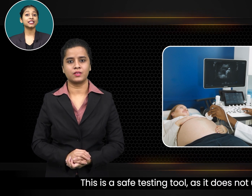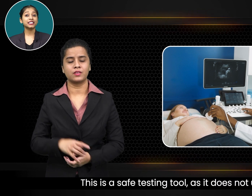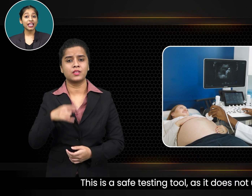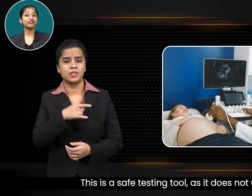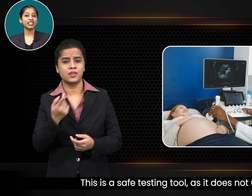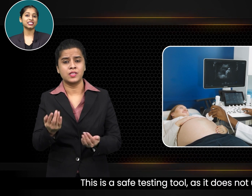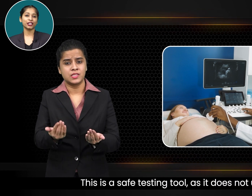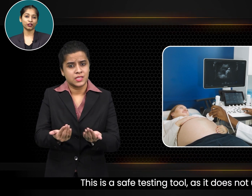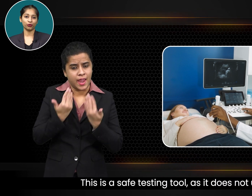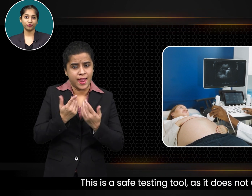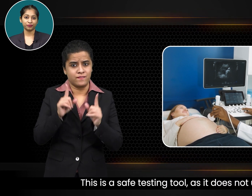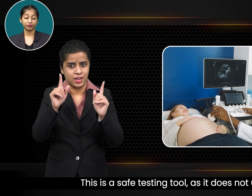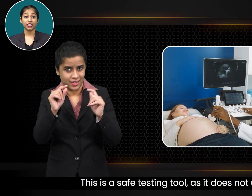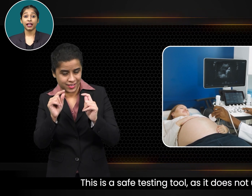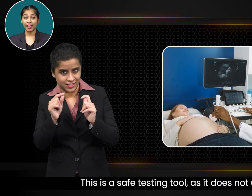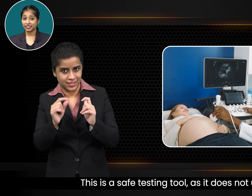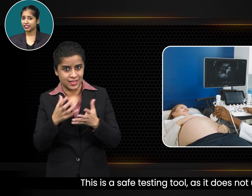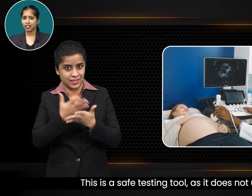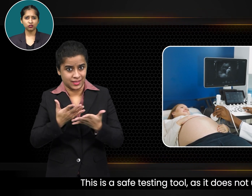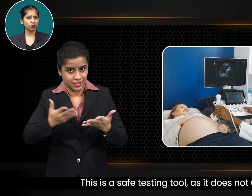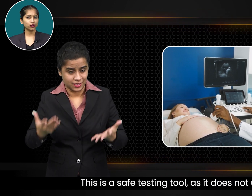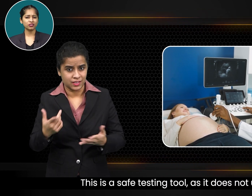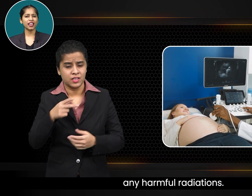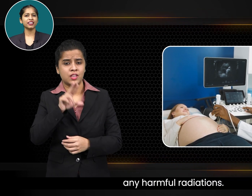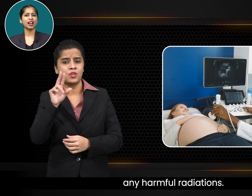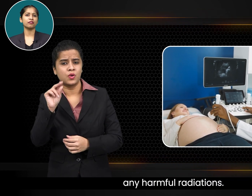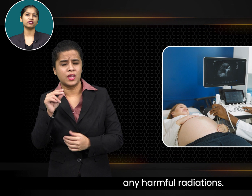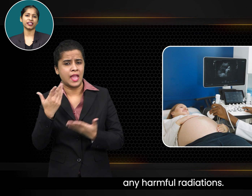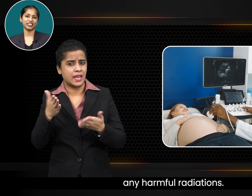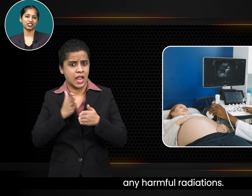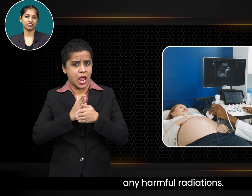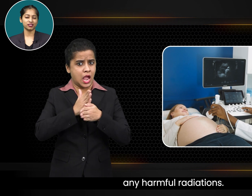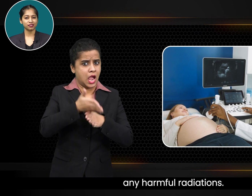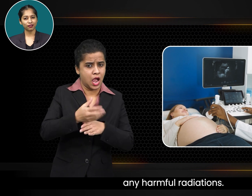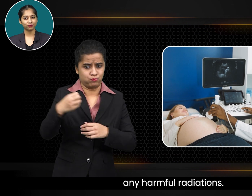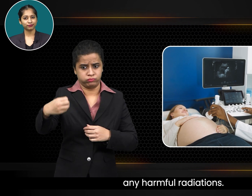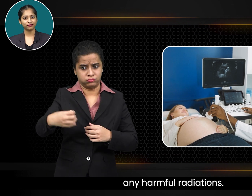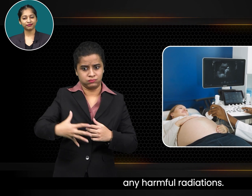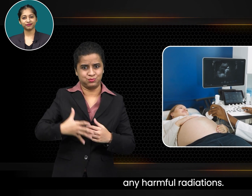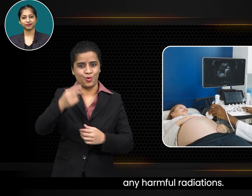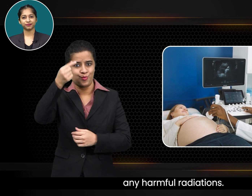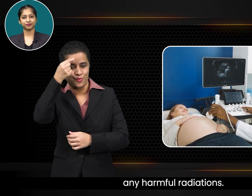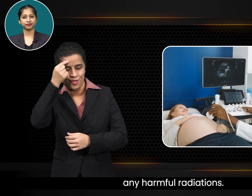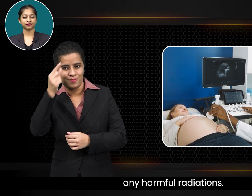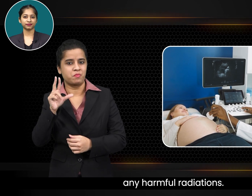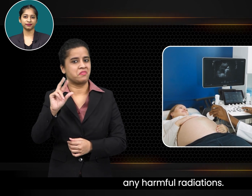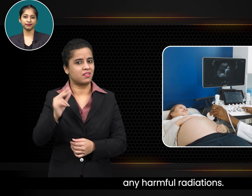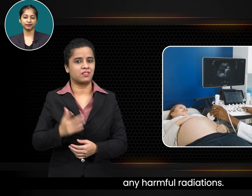This is a safe testing tool as it does not use any harmful radiations.